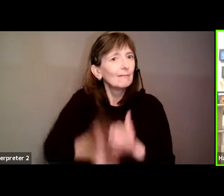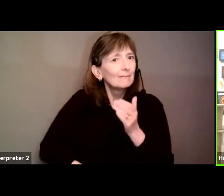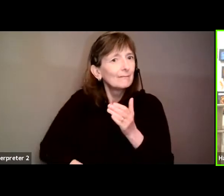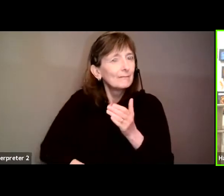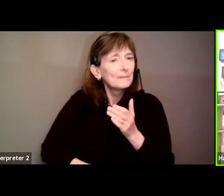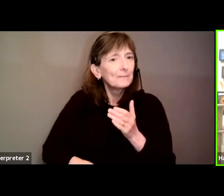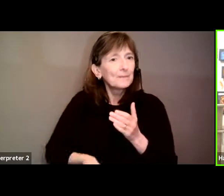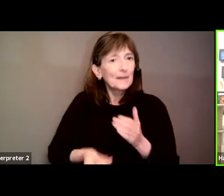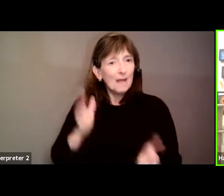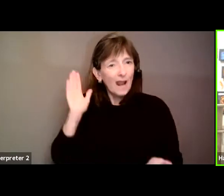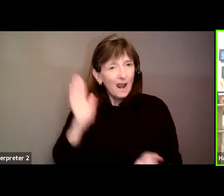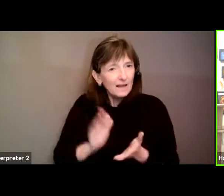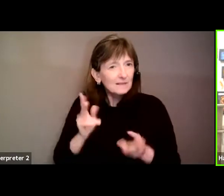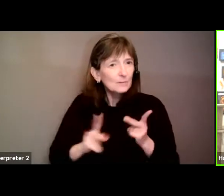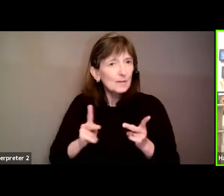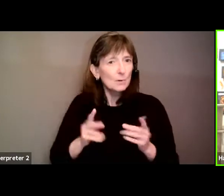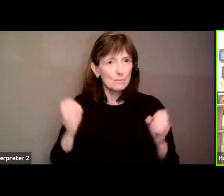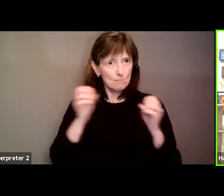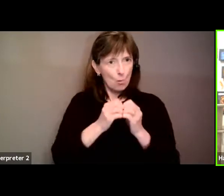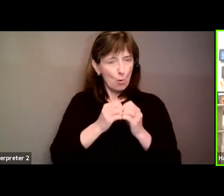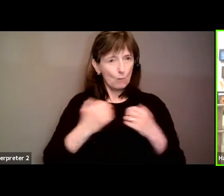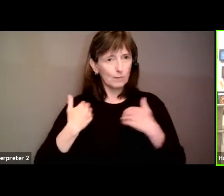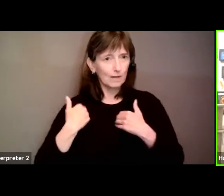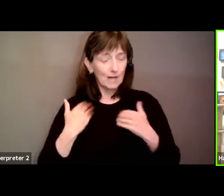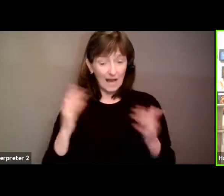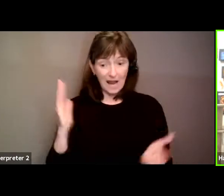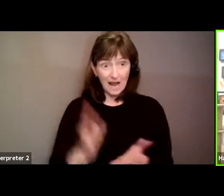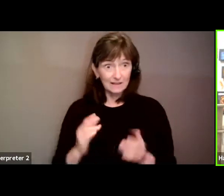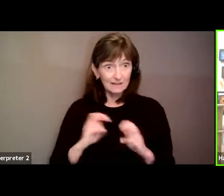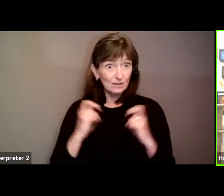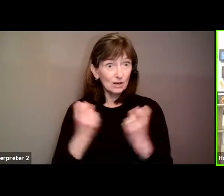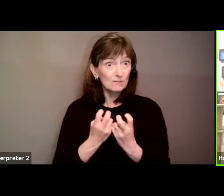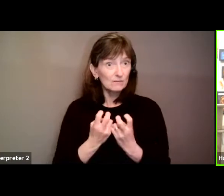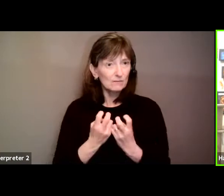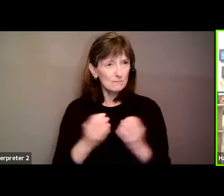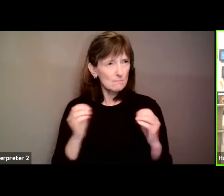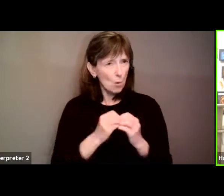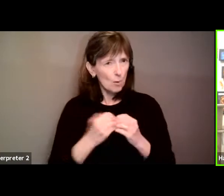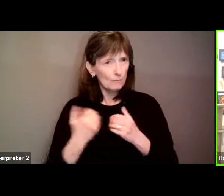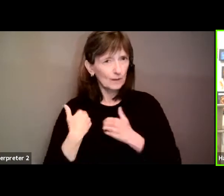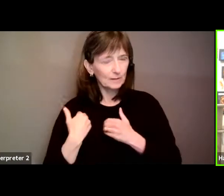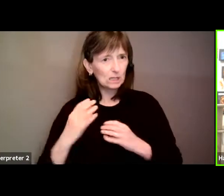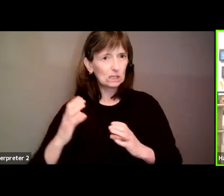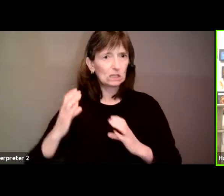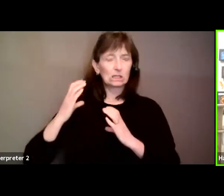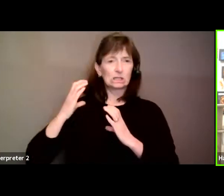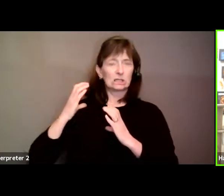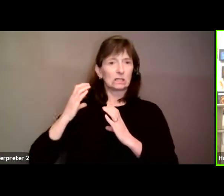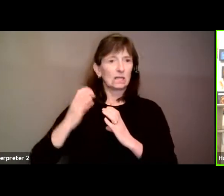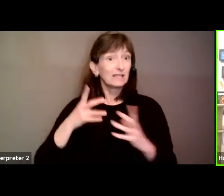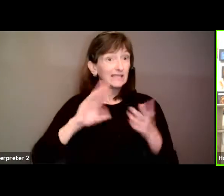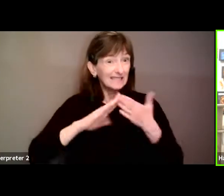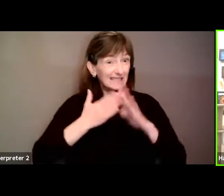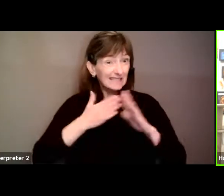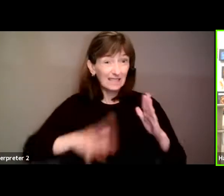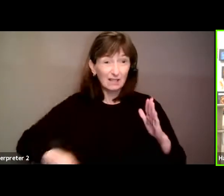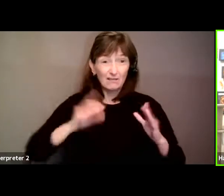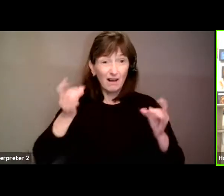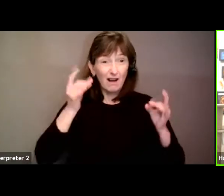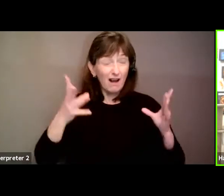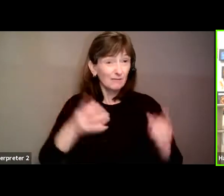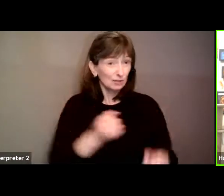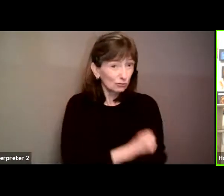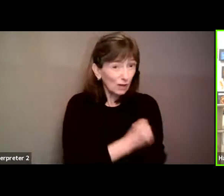serve a huge number of people in a rapidly gentrified city that's in the grips of a homelessness and opioid crisis